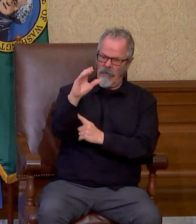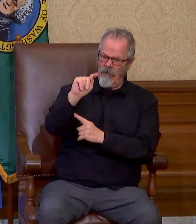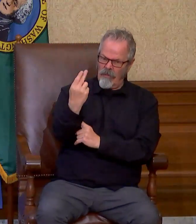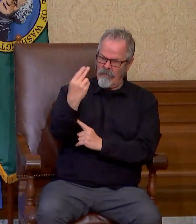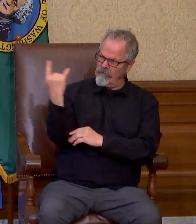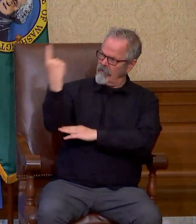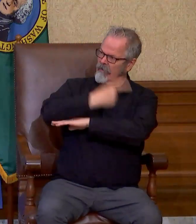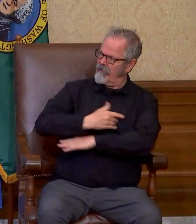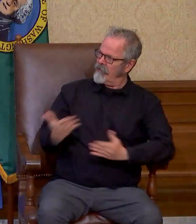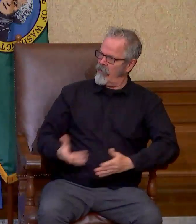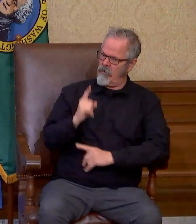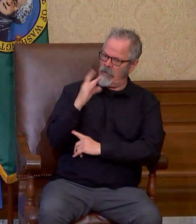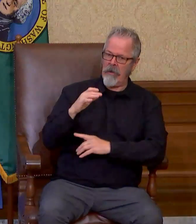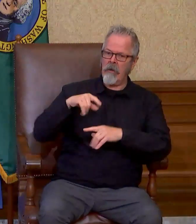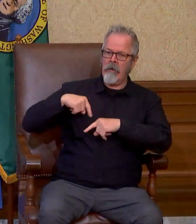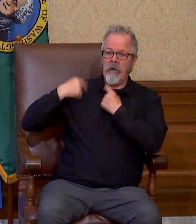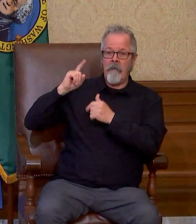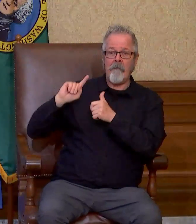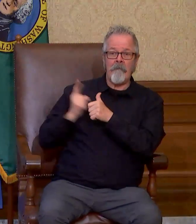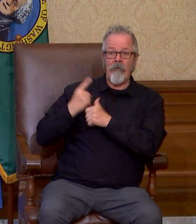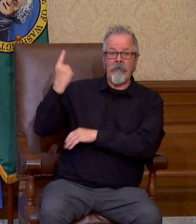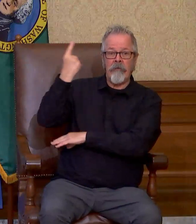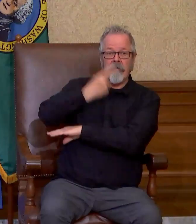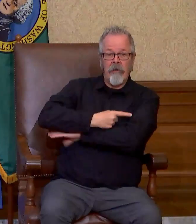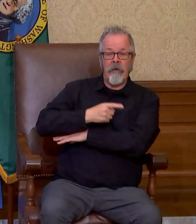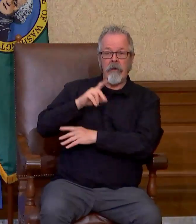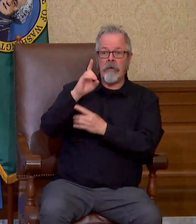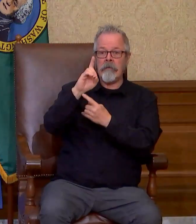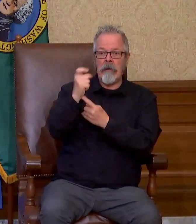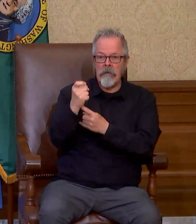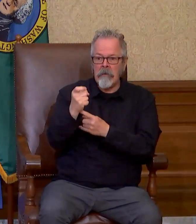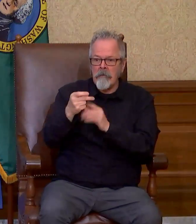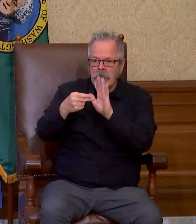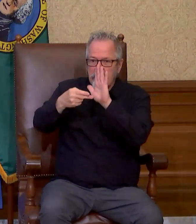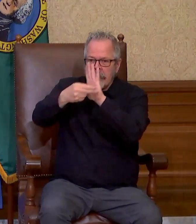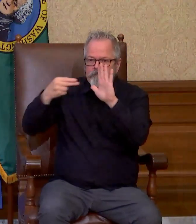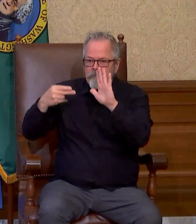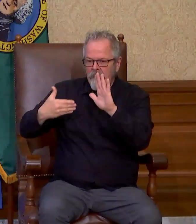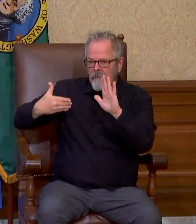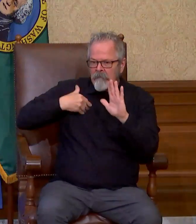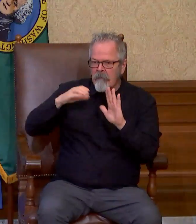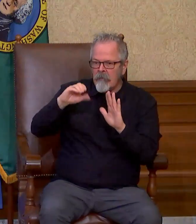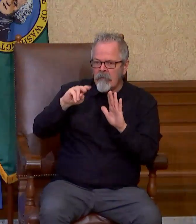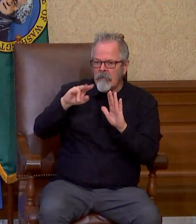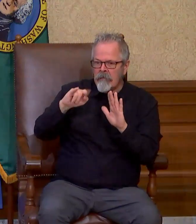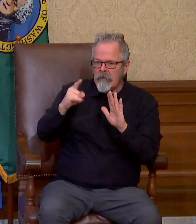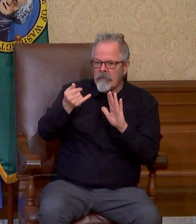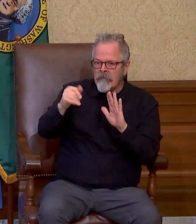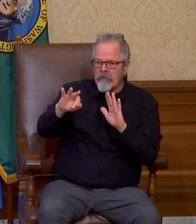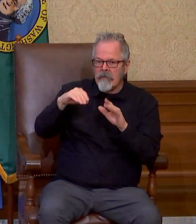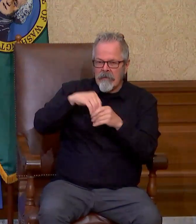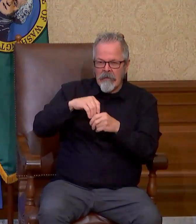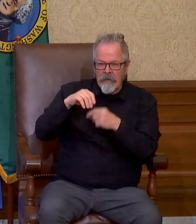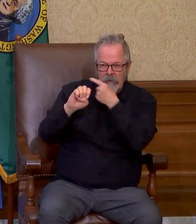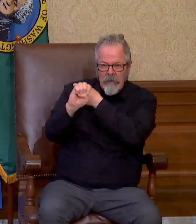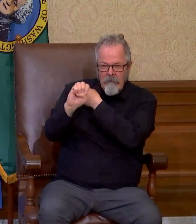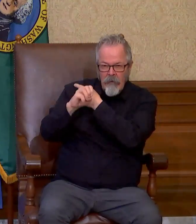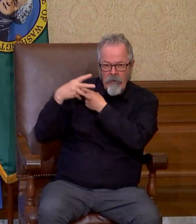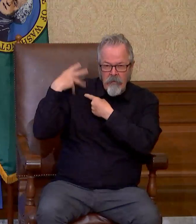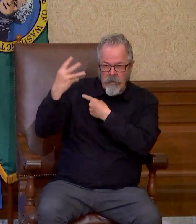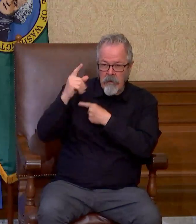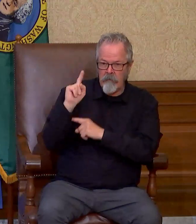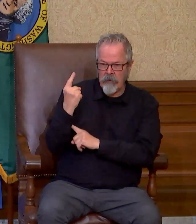think this may be one of our most difficult times that we've had in the state of Washington, but it is also